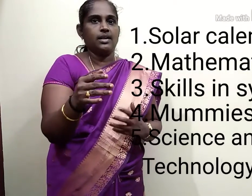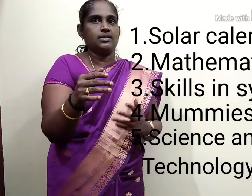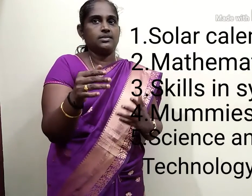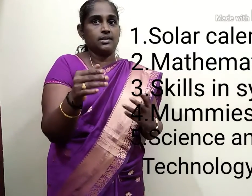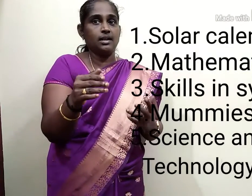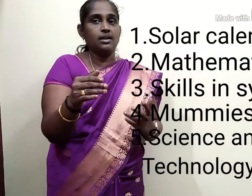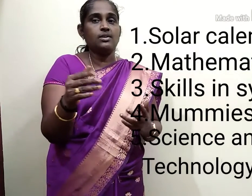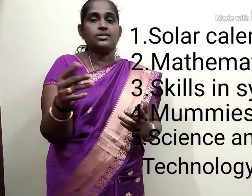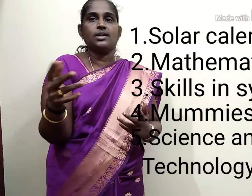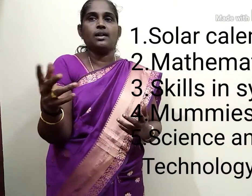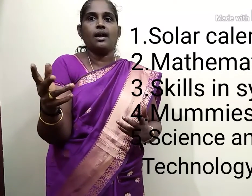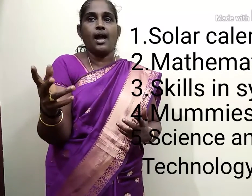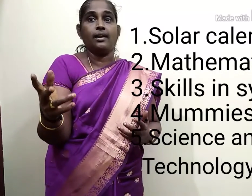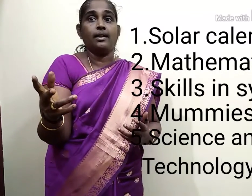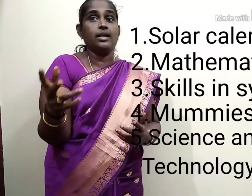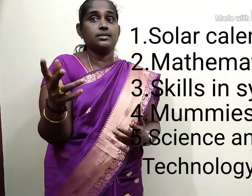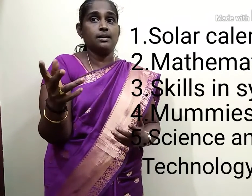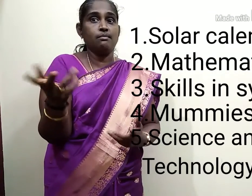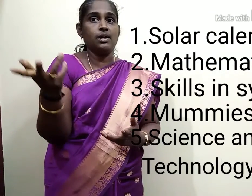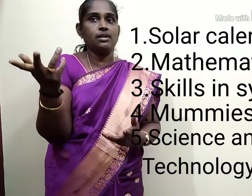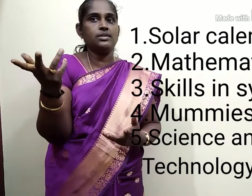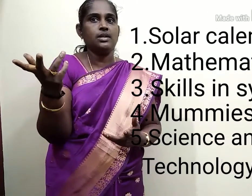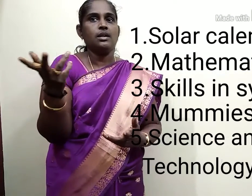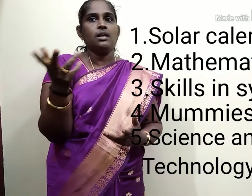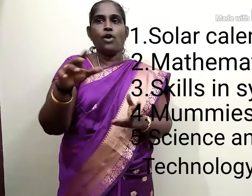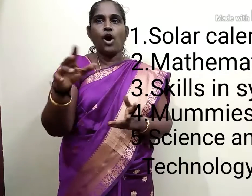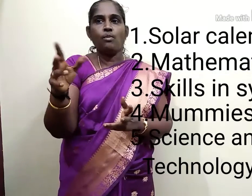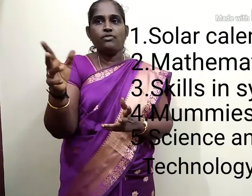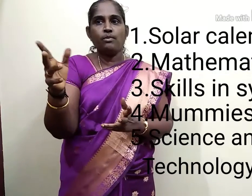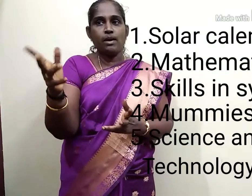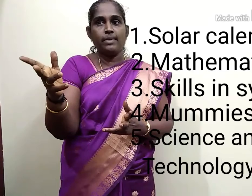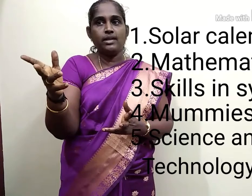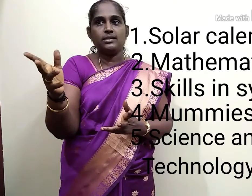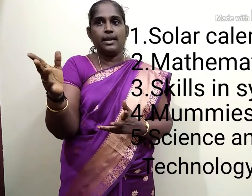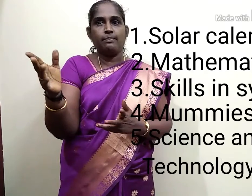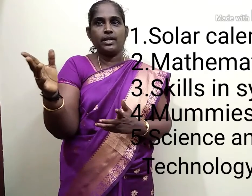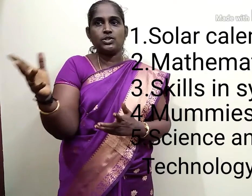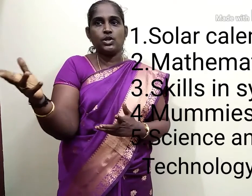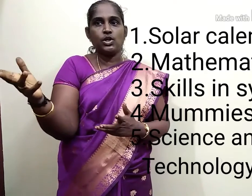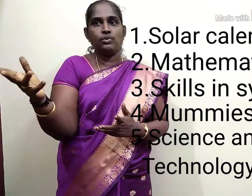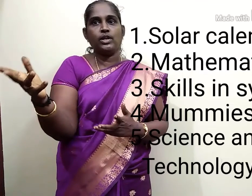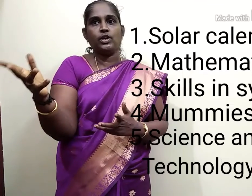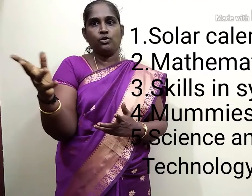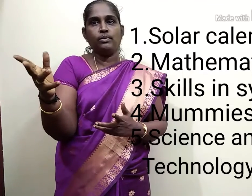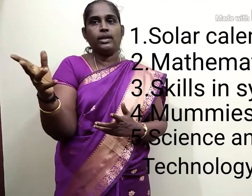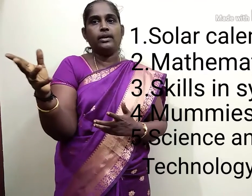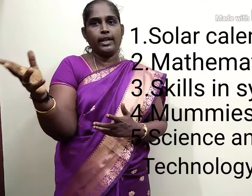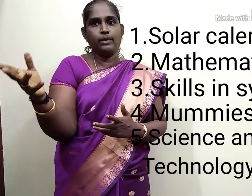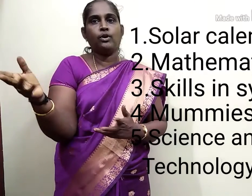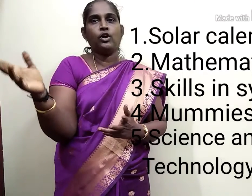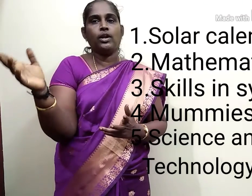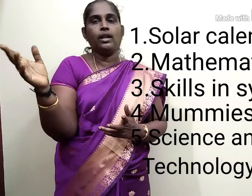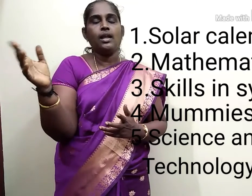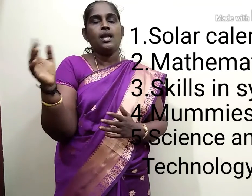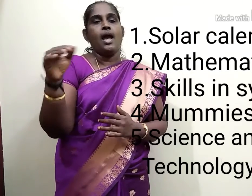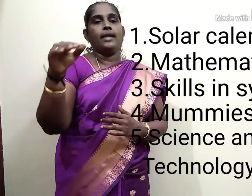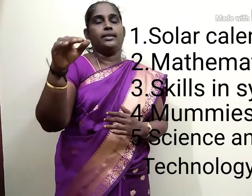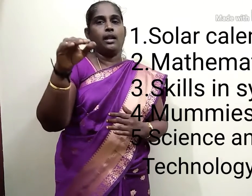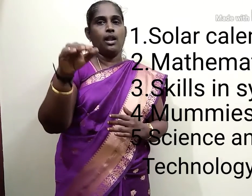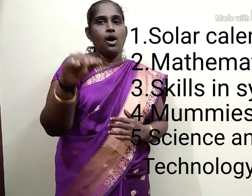their skills in handling symbols. The form of mummies, they preserved human dead body. And the